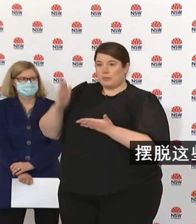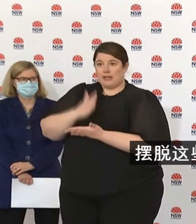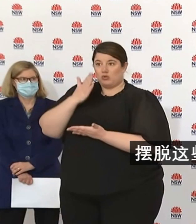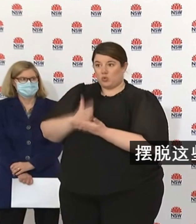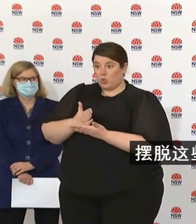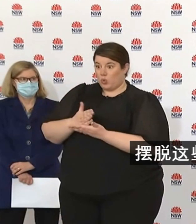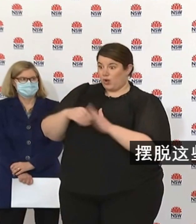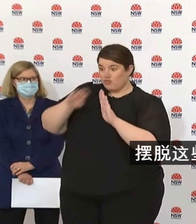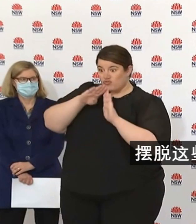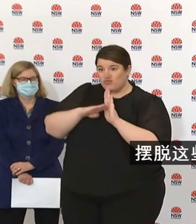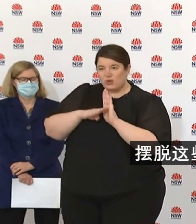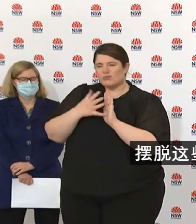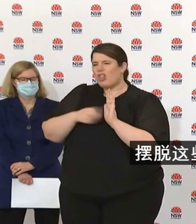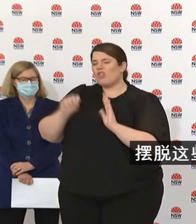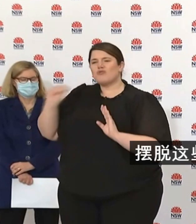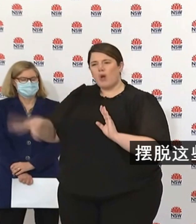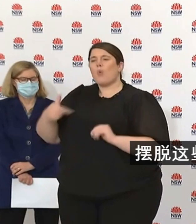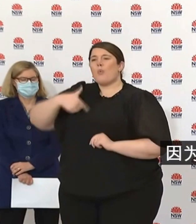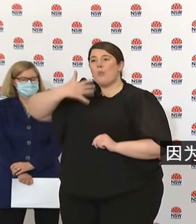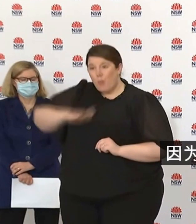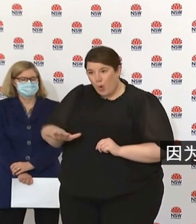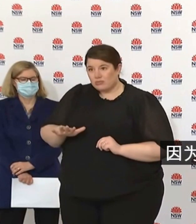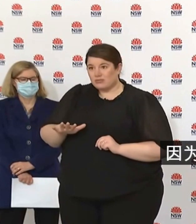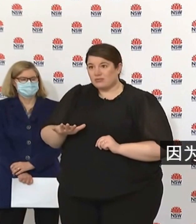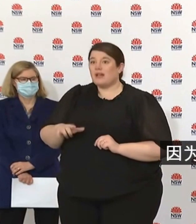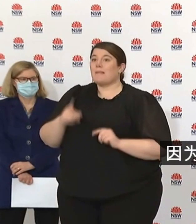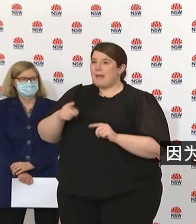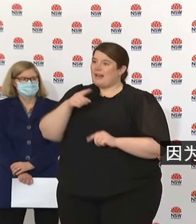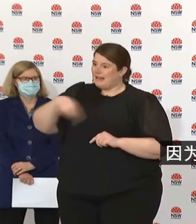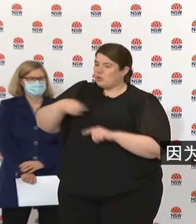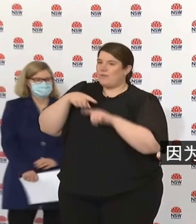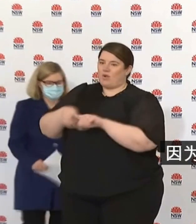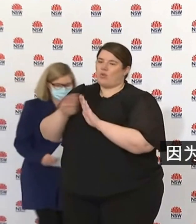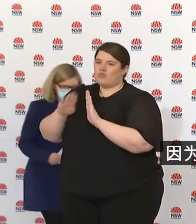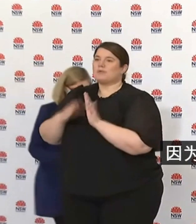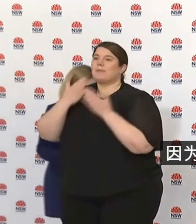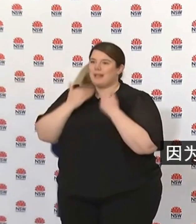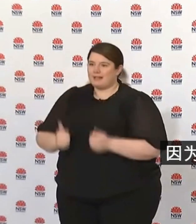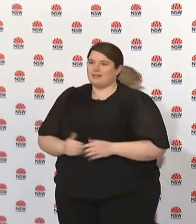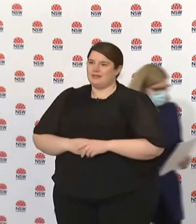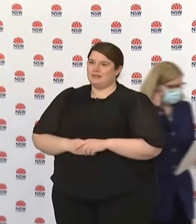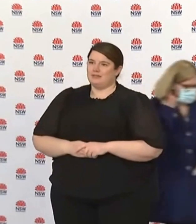rid of these restrictions, get rid of these fines as quickly as we had to introduce them.